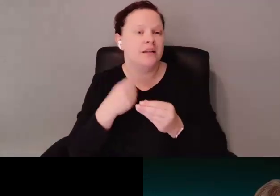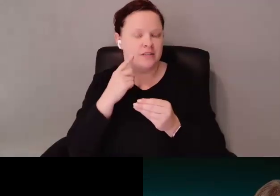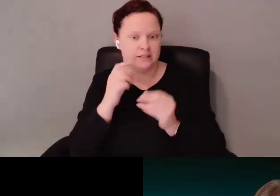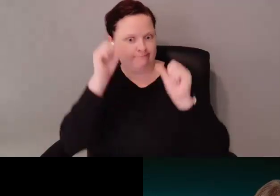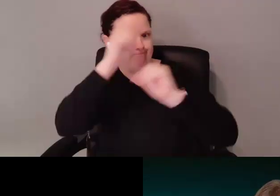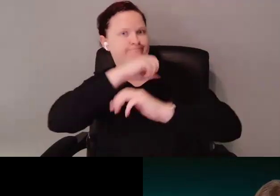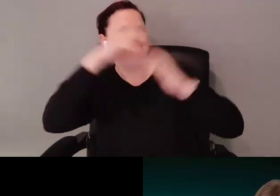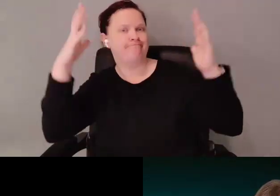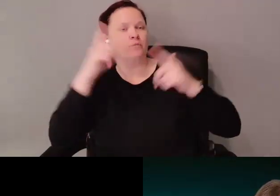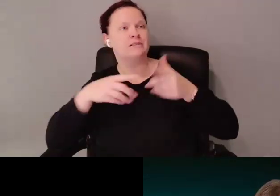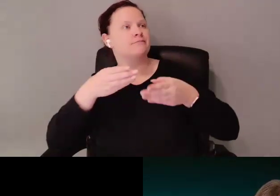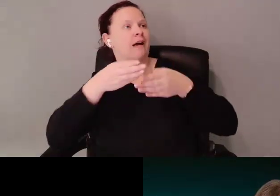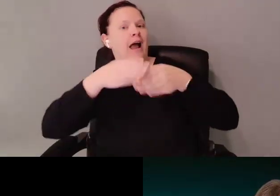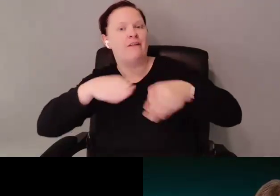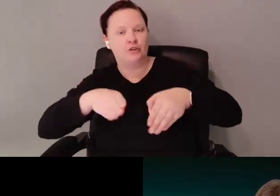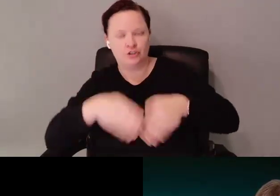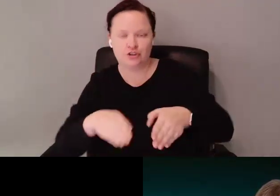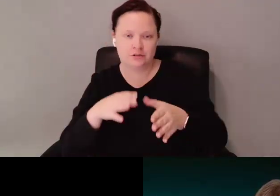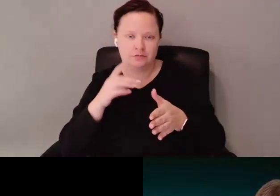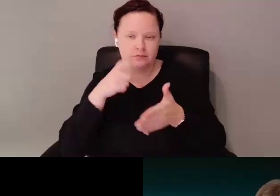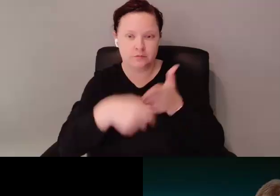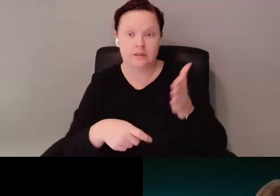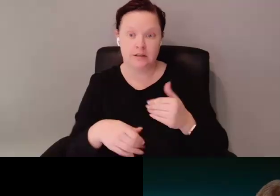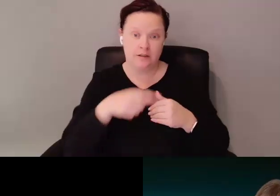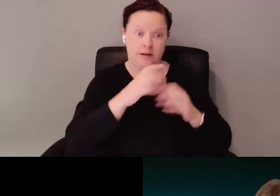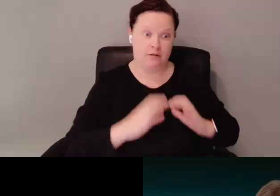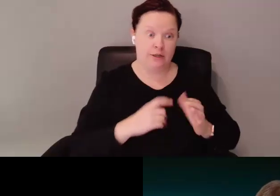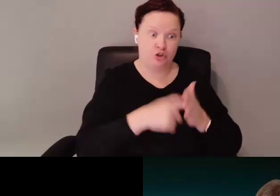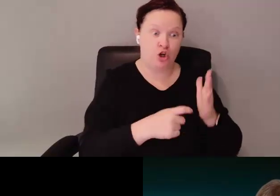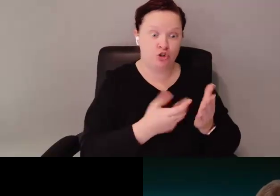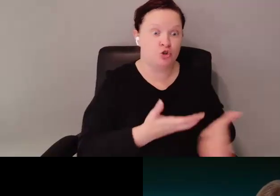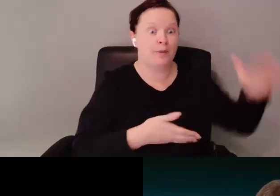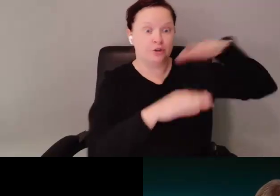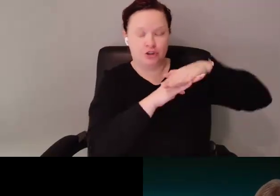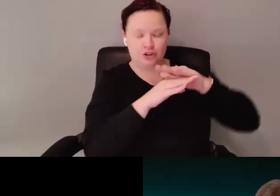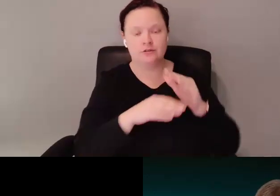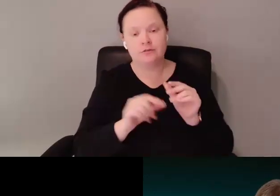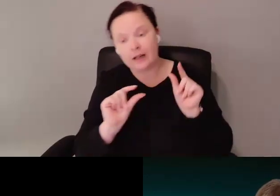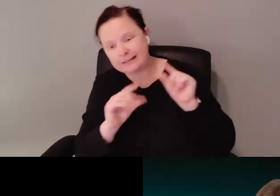for that one shrimp plate to see if my client is charging too much, too little, just right.